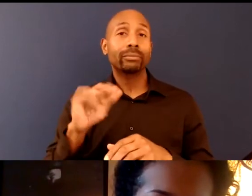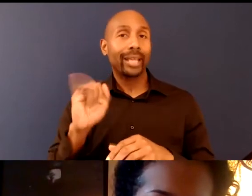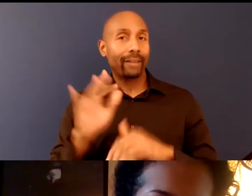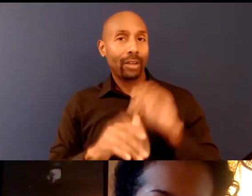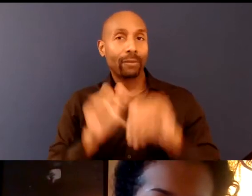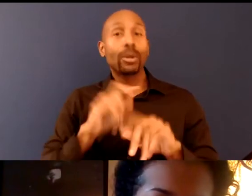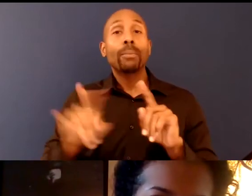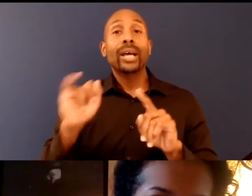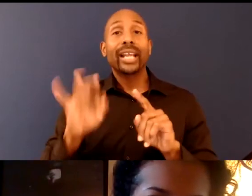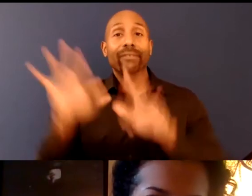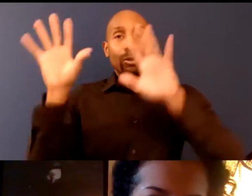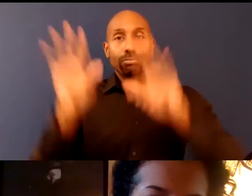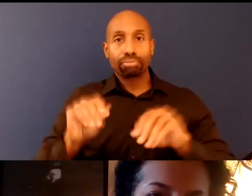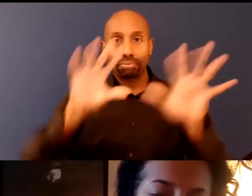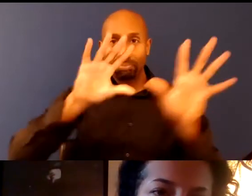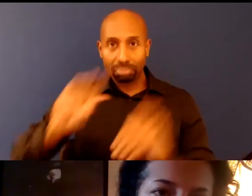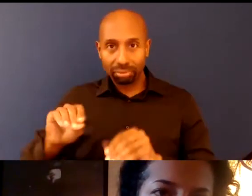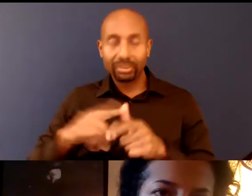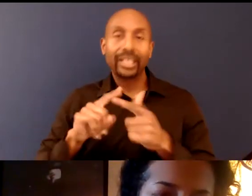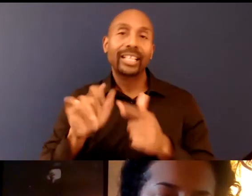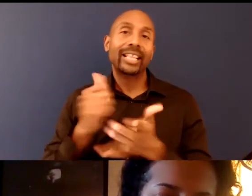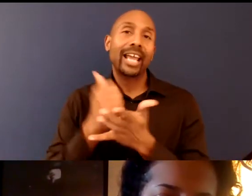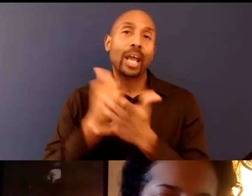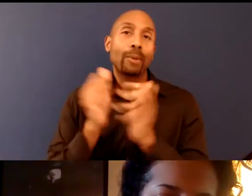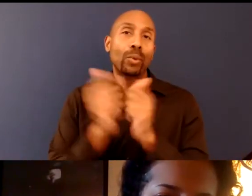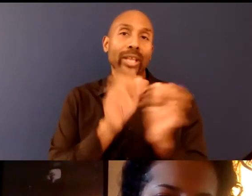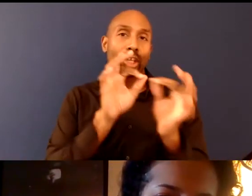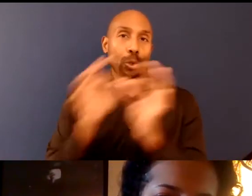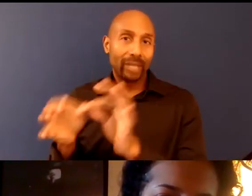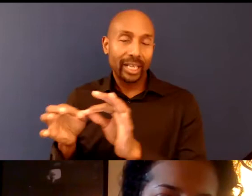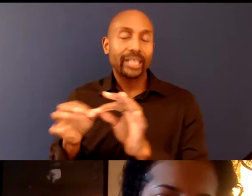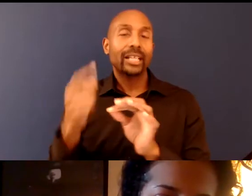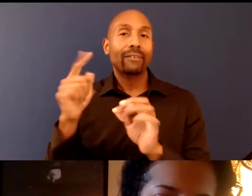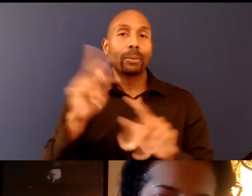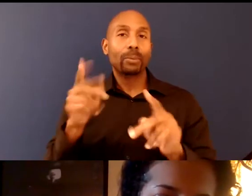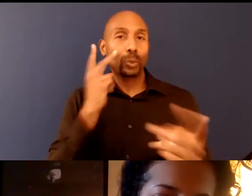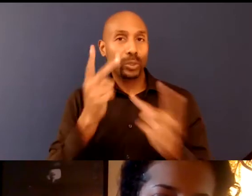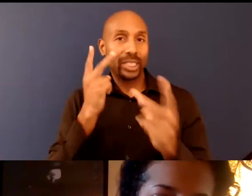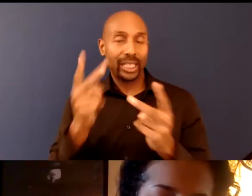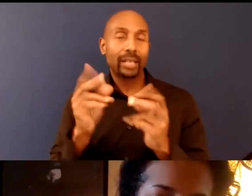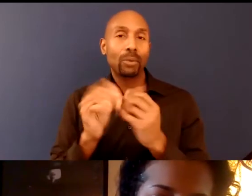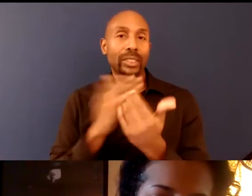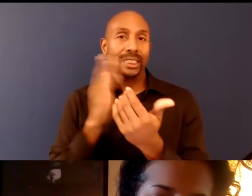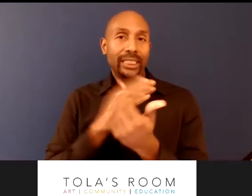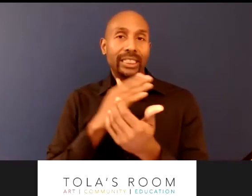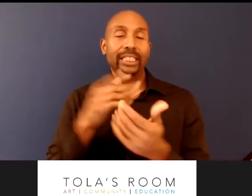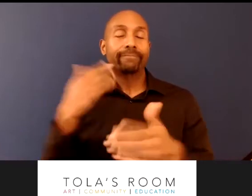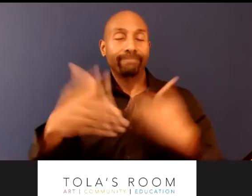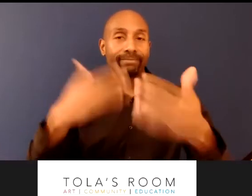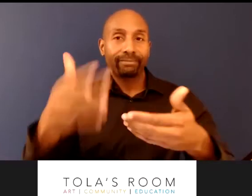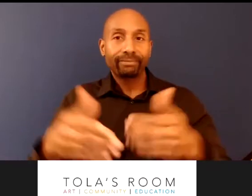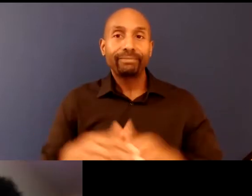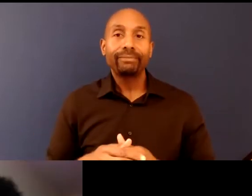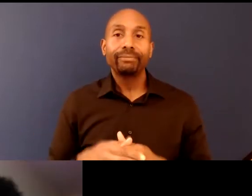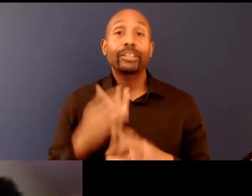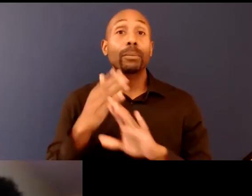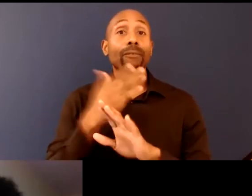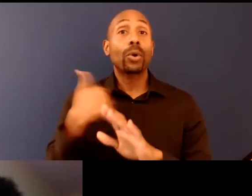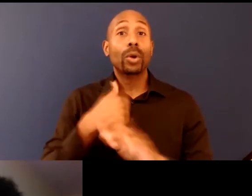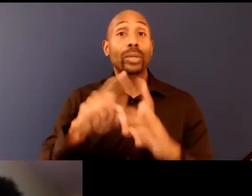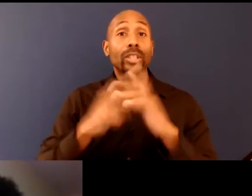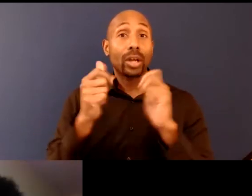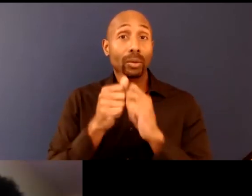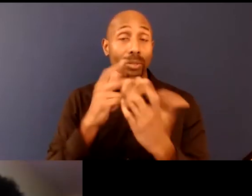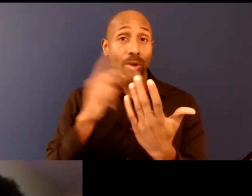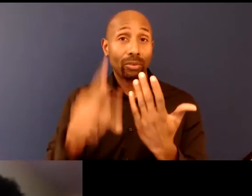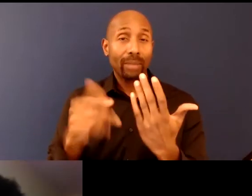sign language piece as we go along. So again, before we get started with our program, I need to share a